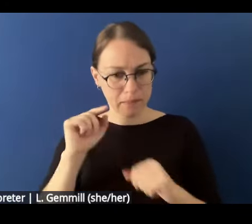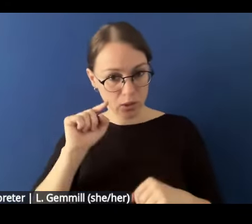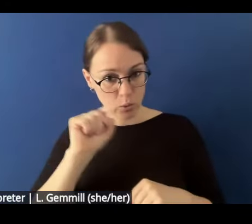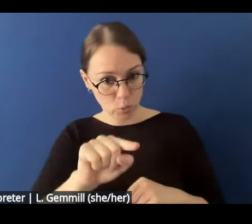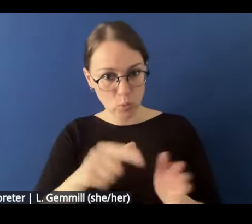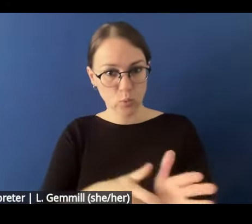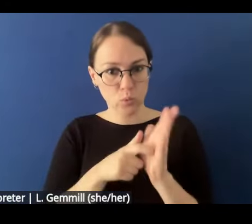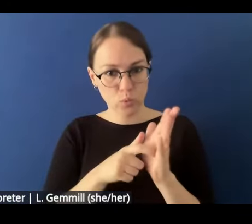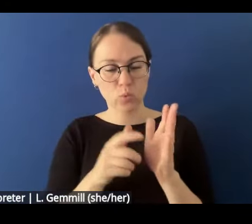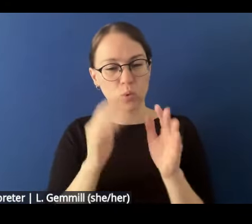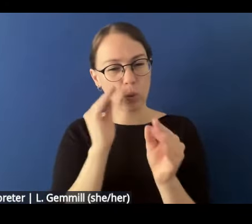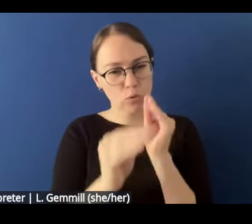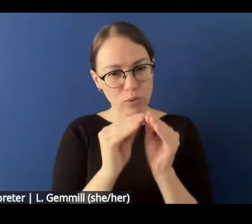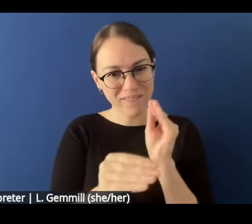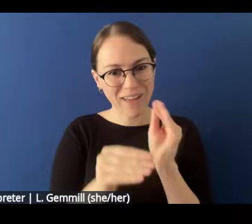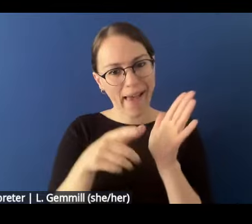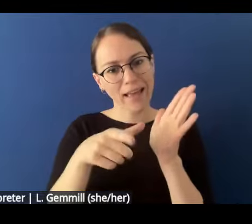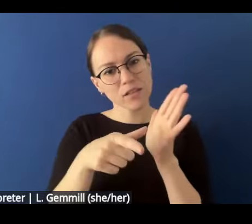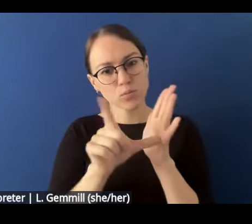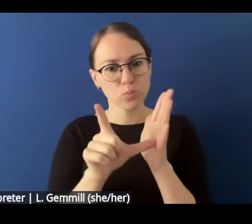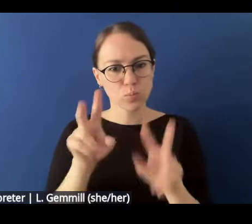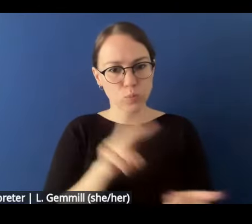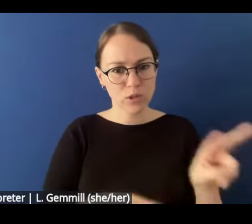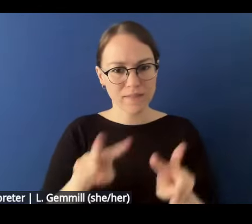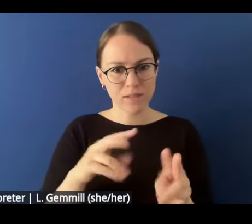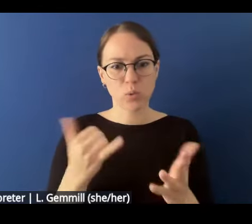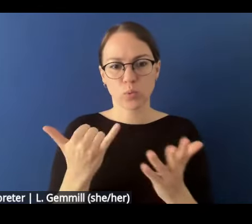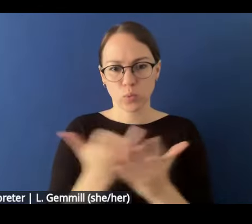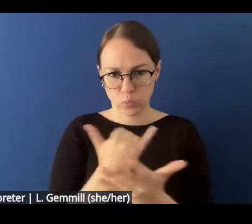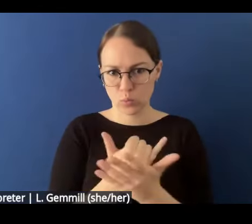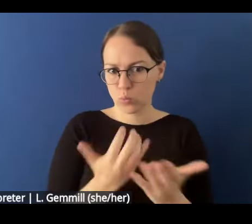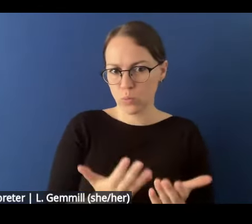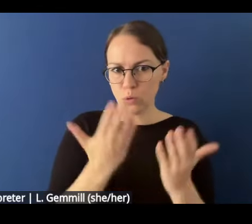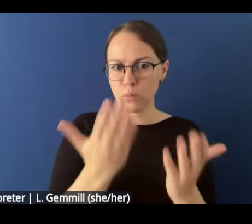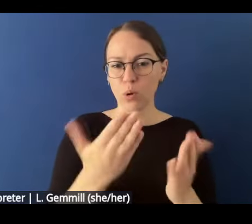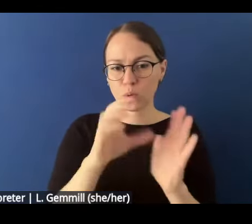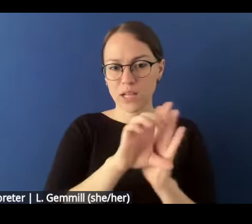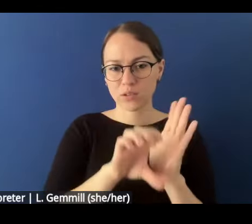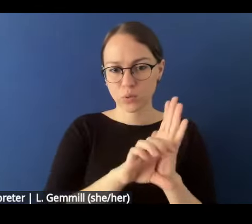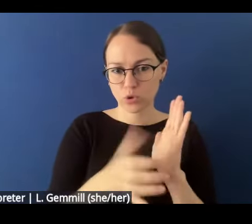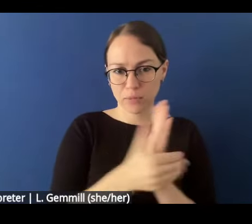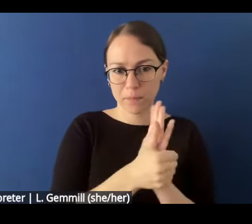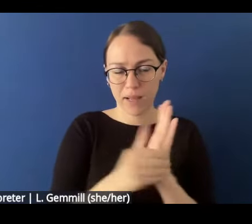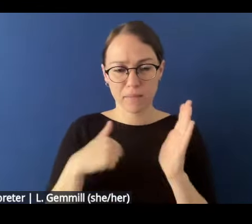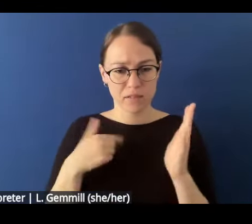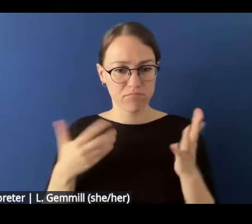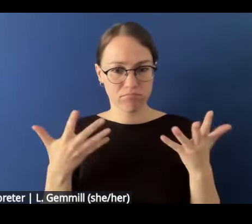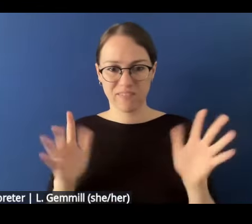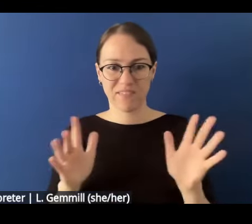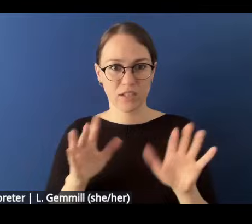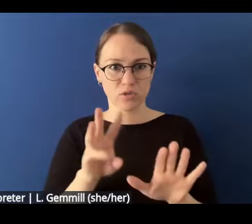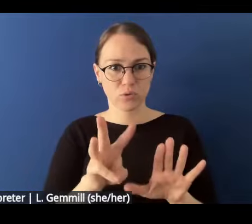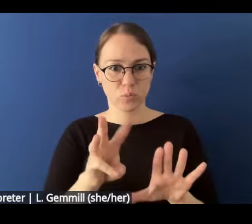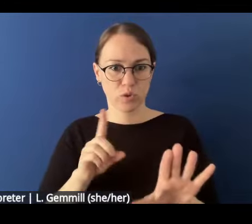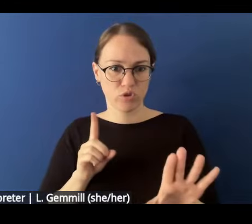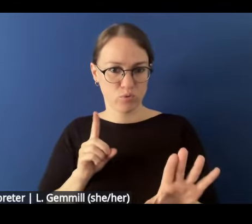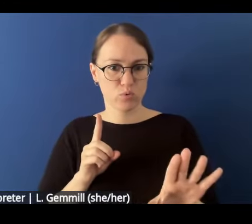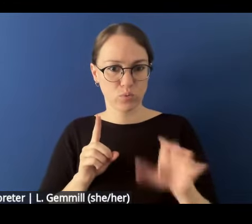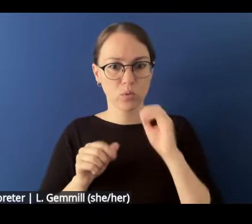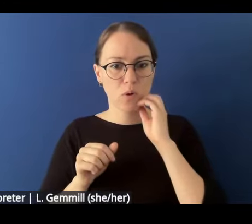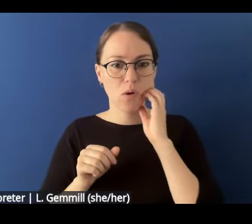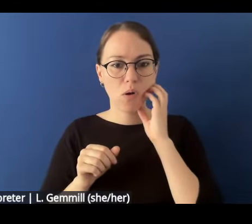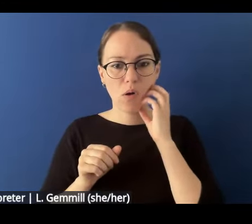new proposed constitutional amendment. We withdrew the prior submission. Right. And you changed, and you